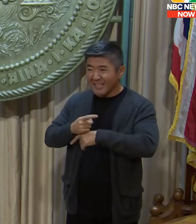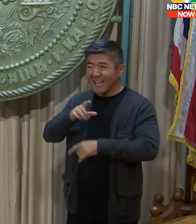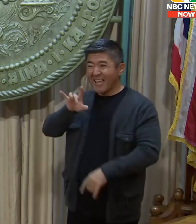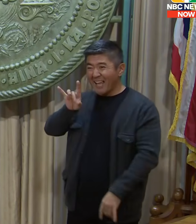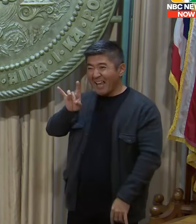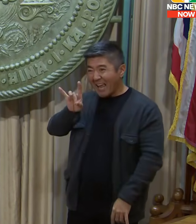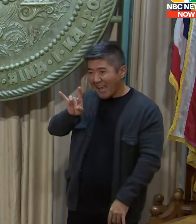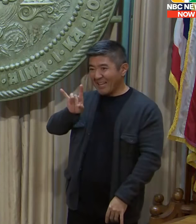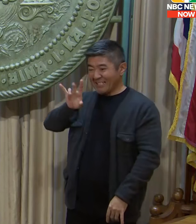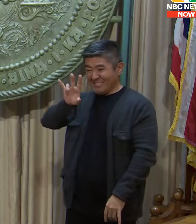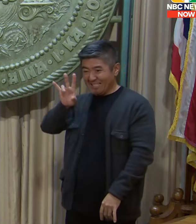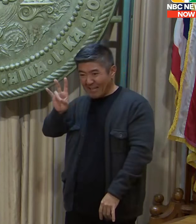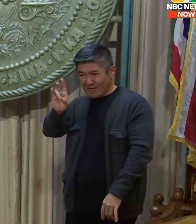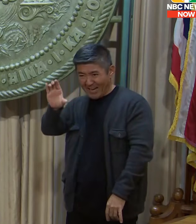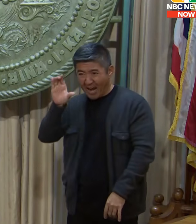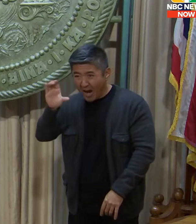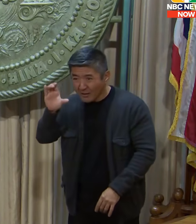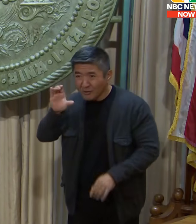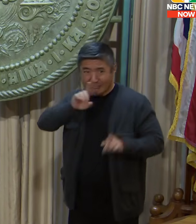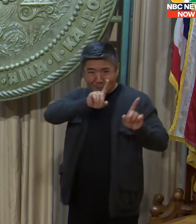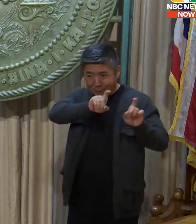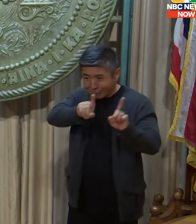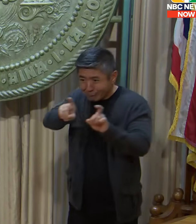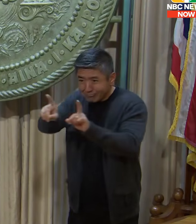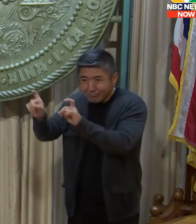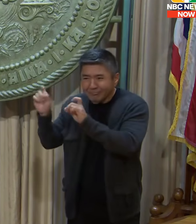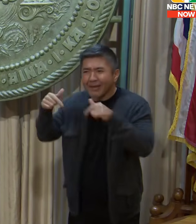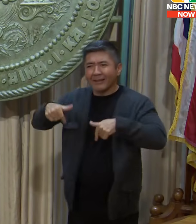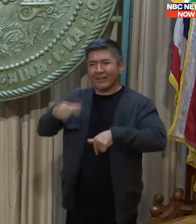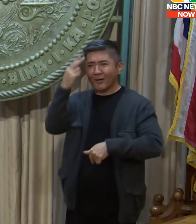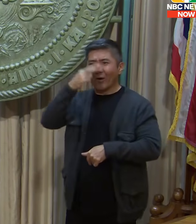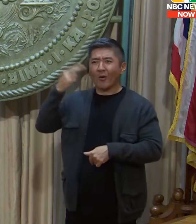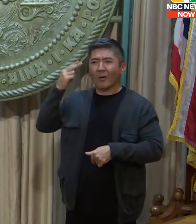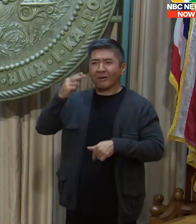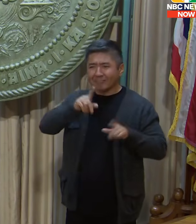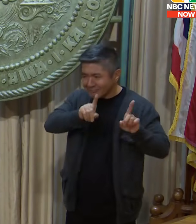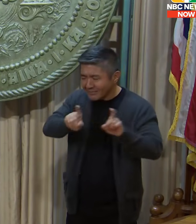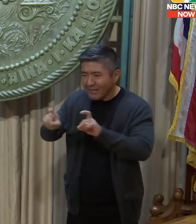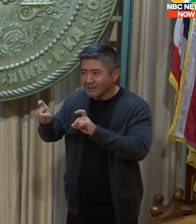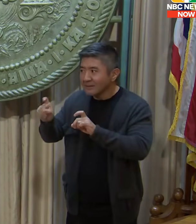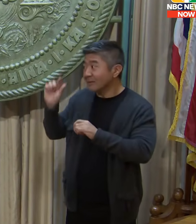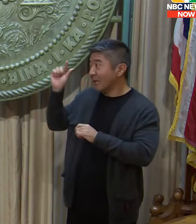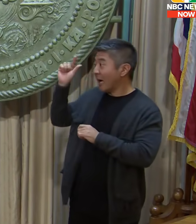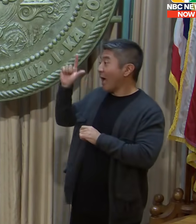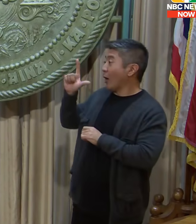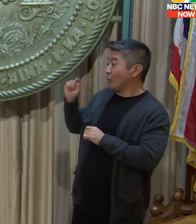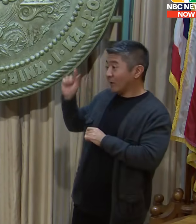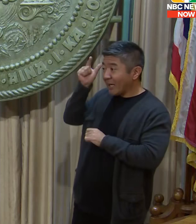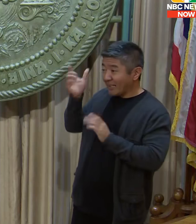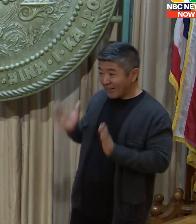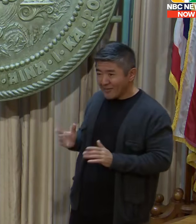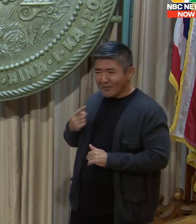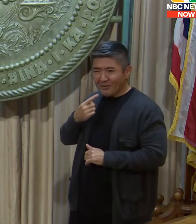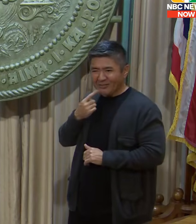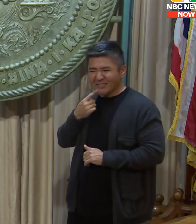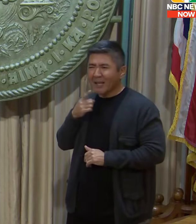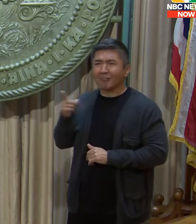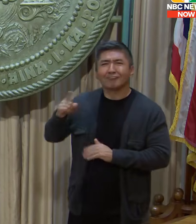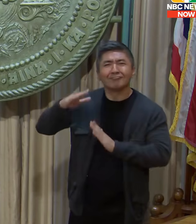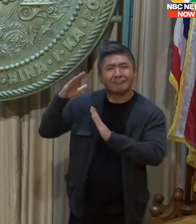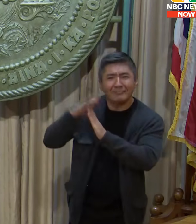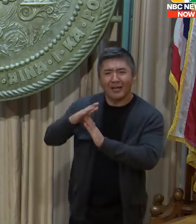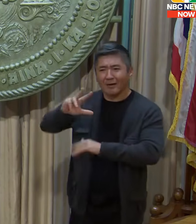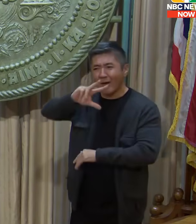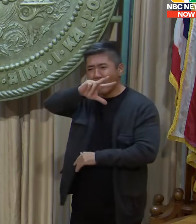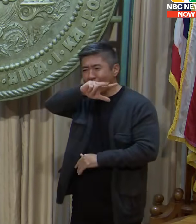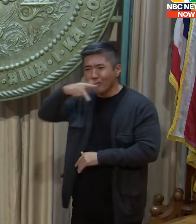tests conducted for COVID-19 samples in Hawaii. As Lieutenant Governor mentioned, we're, I think, third in the country now for actually